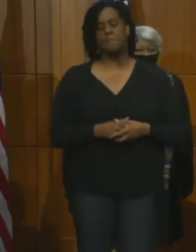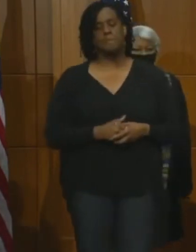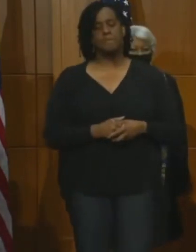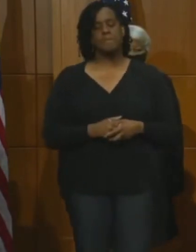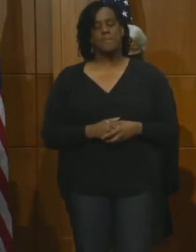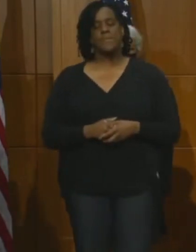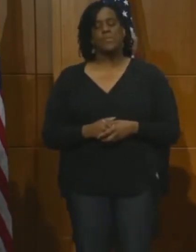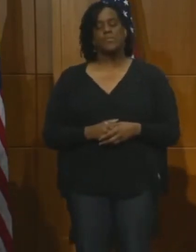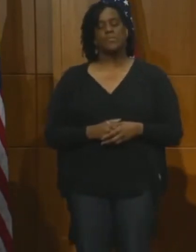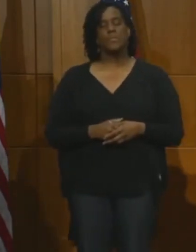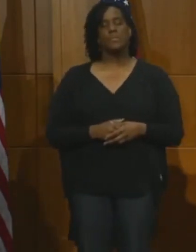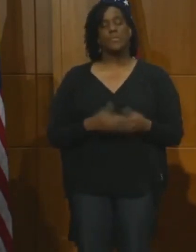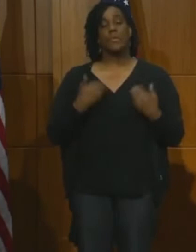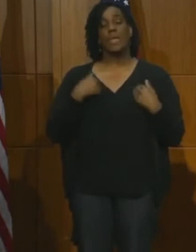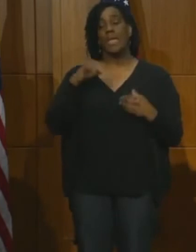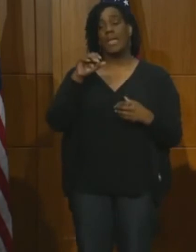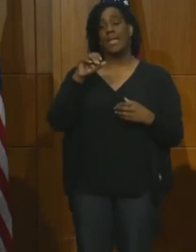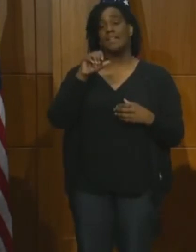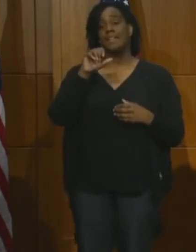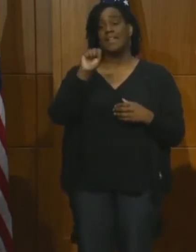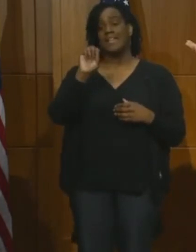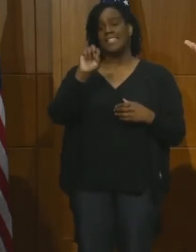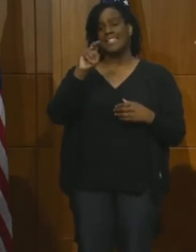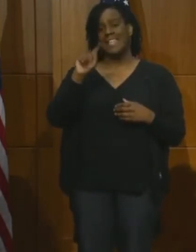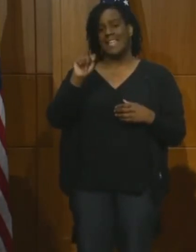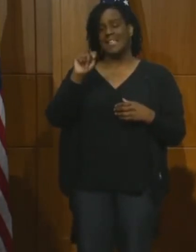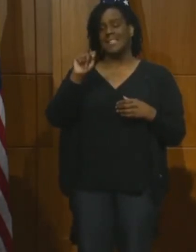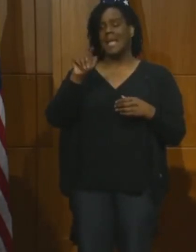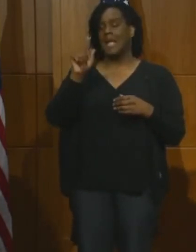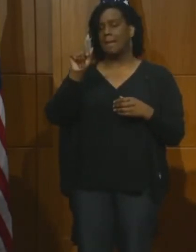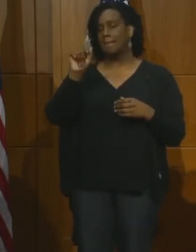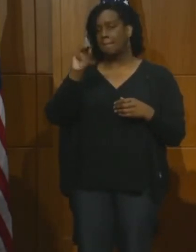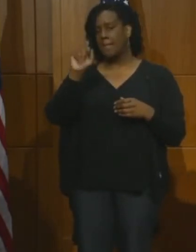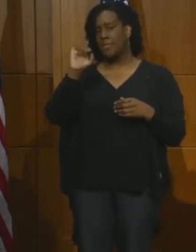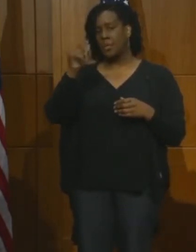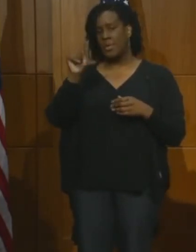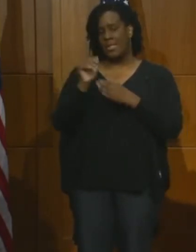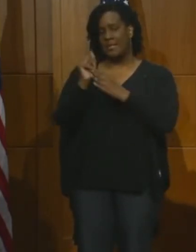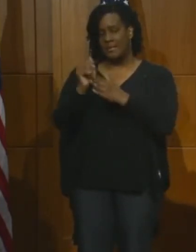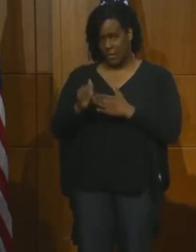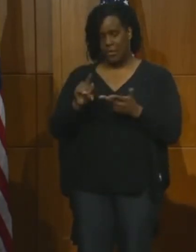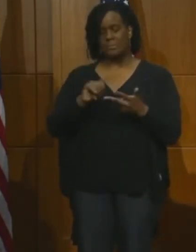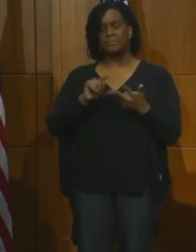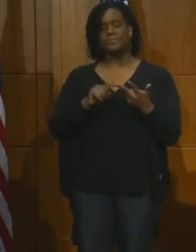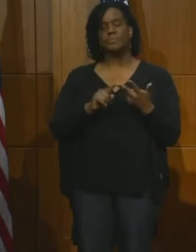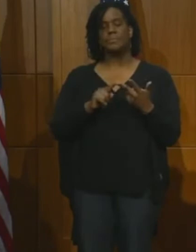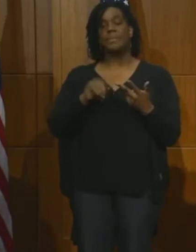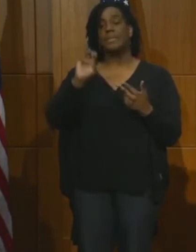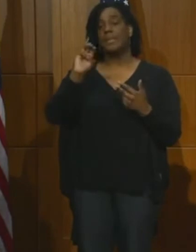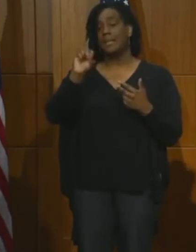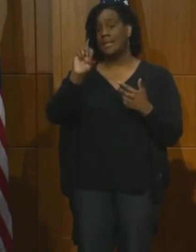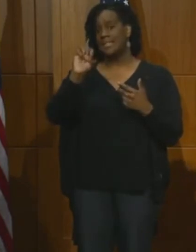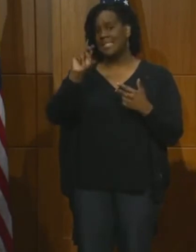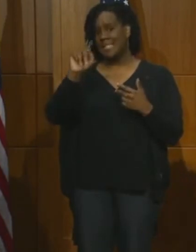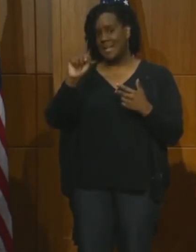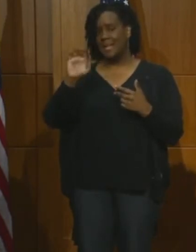We have our Senate Majority Leader, Dick Saslaw. Thank you for your leadership. We also have the Senate Caucus Leader,